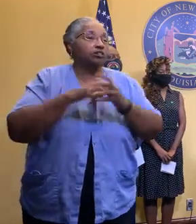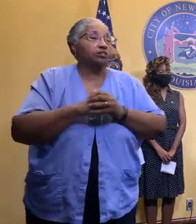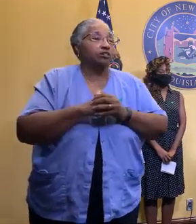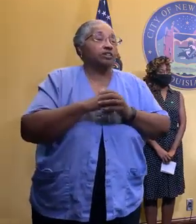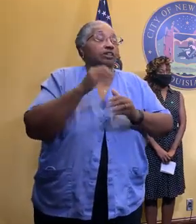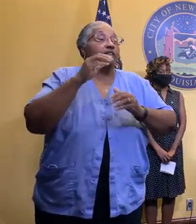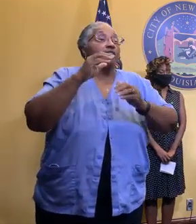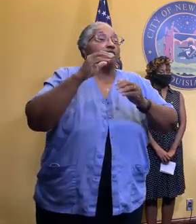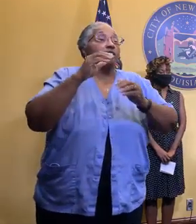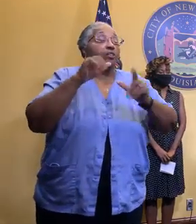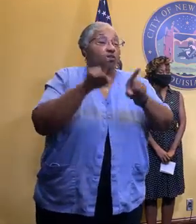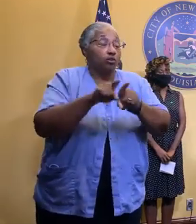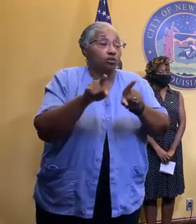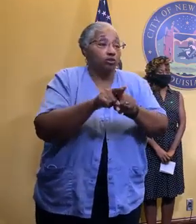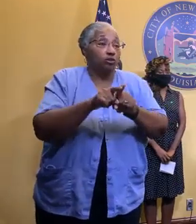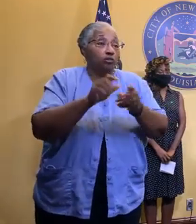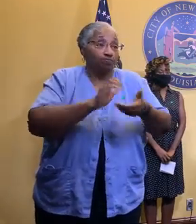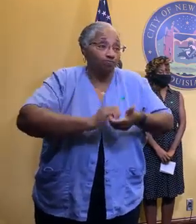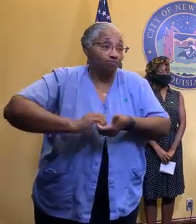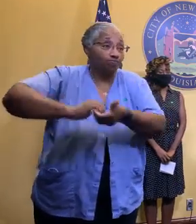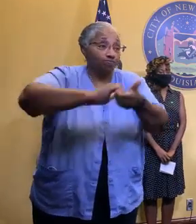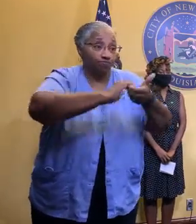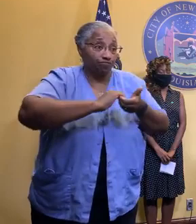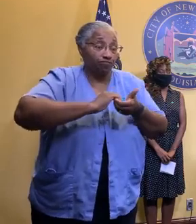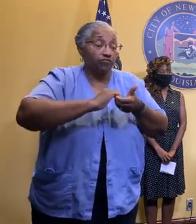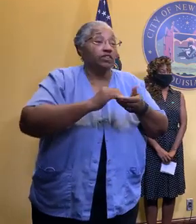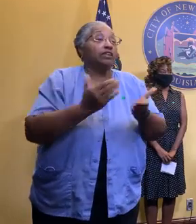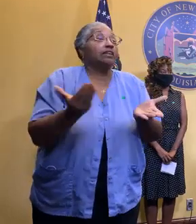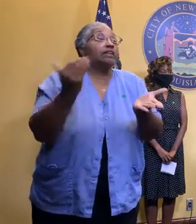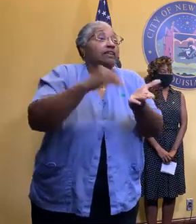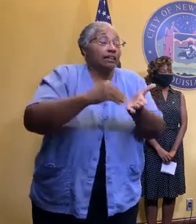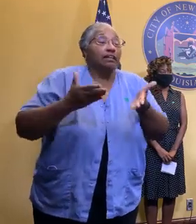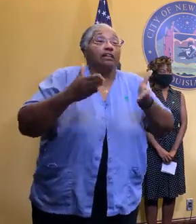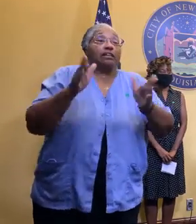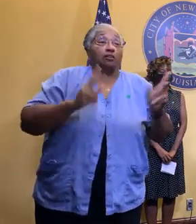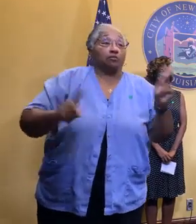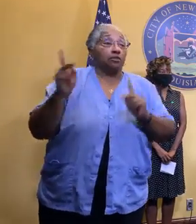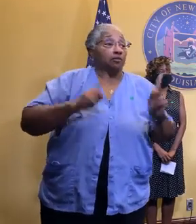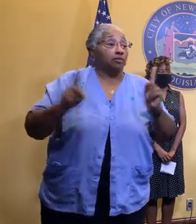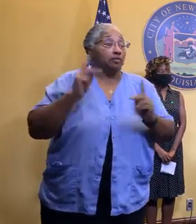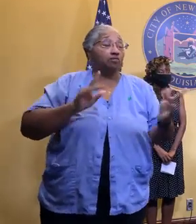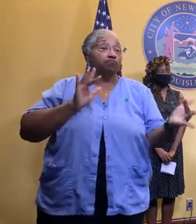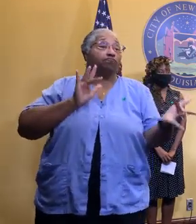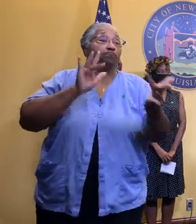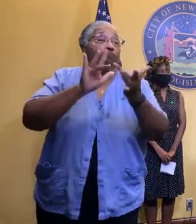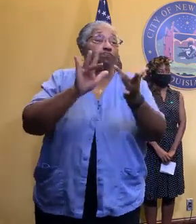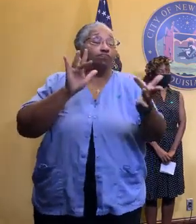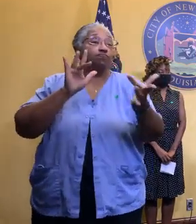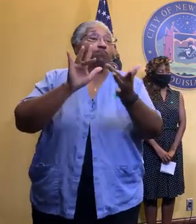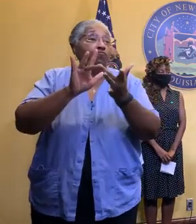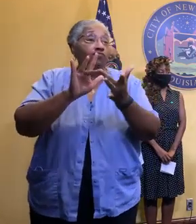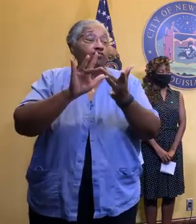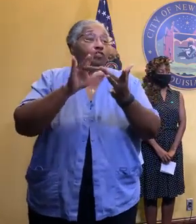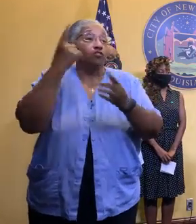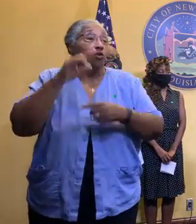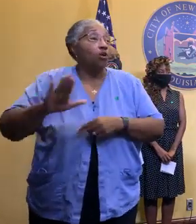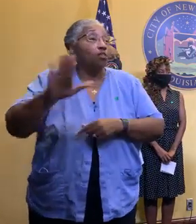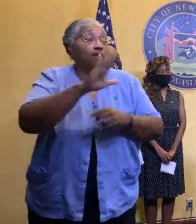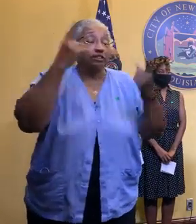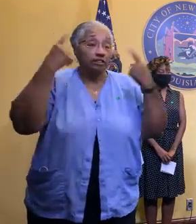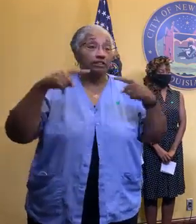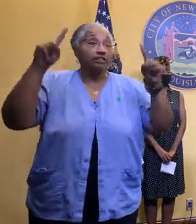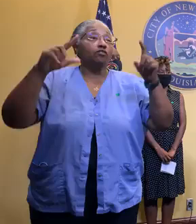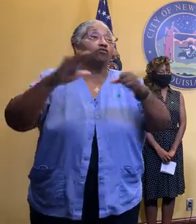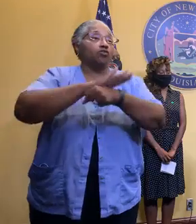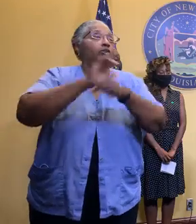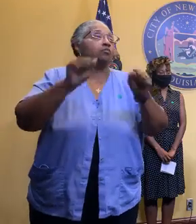consensus, as well as, again, allows our people to reach their fullest potential and their goals and to accomplish what